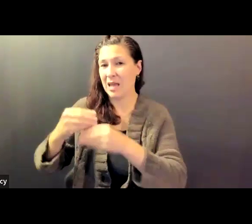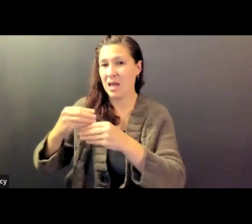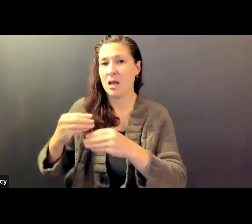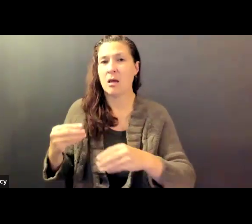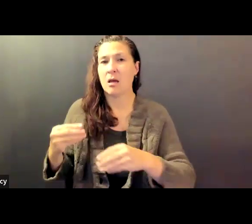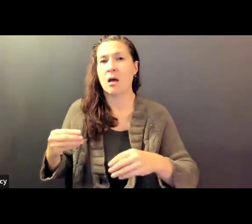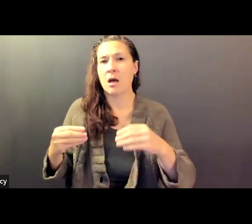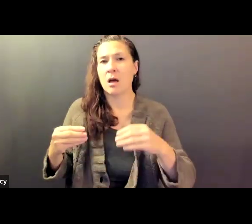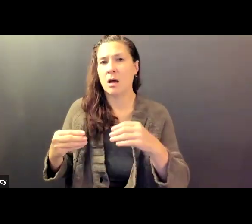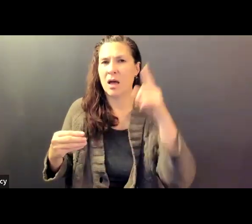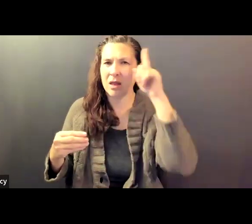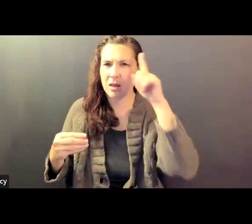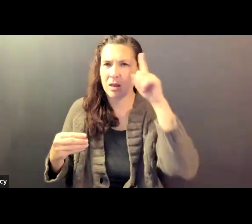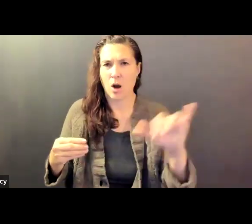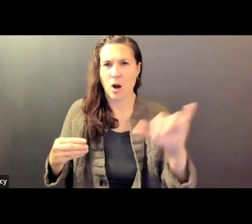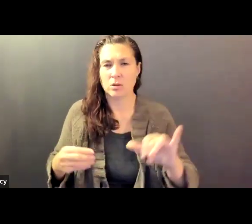that is I think that the